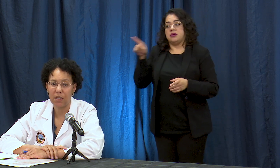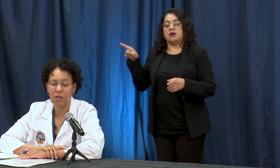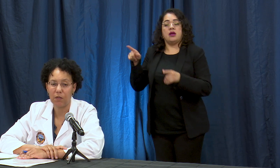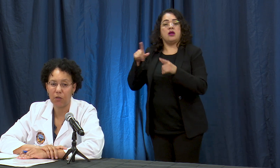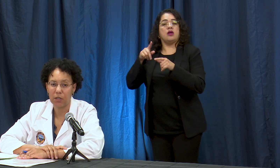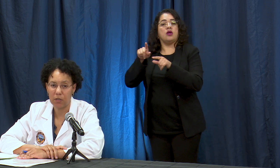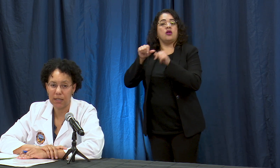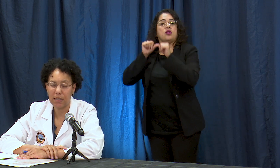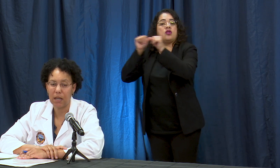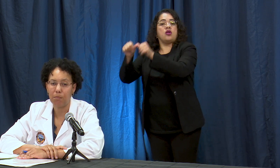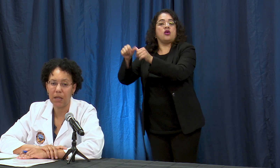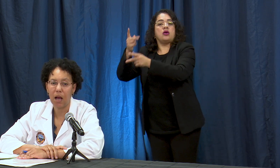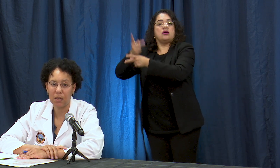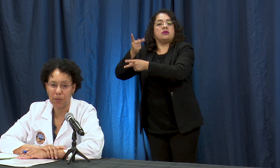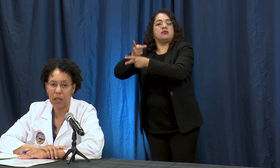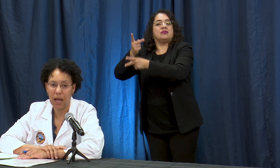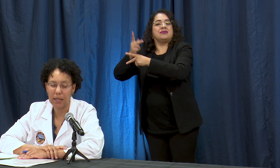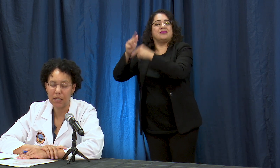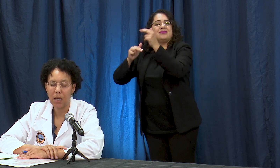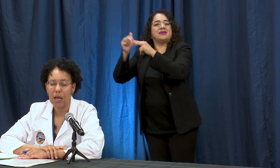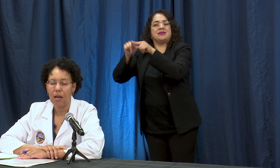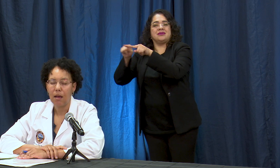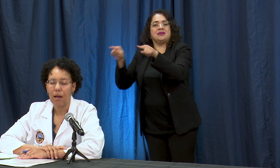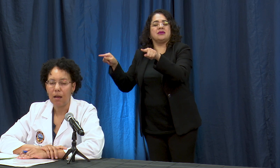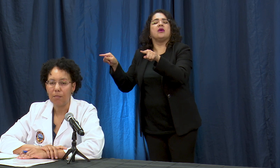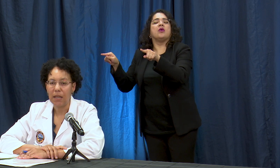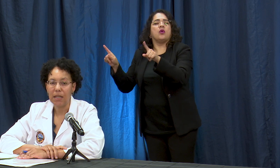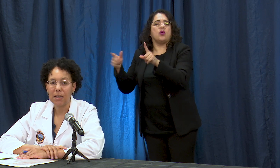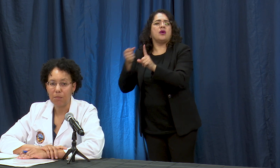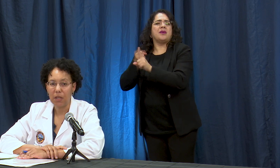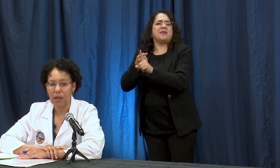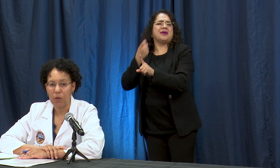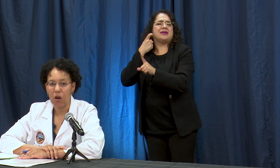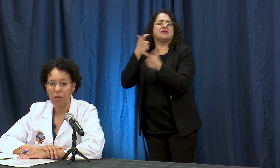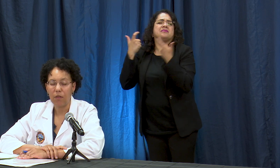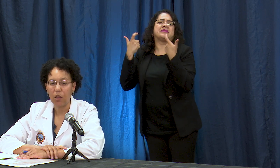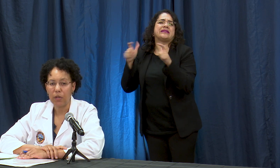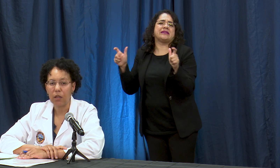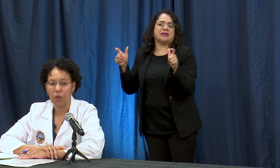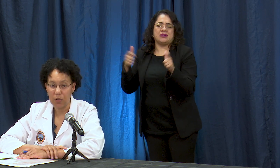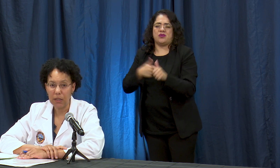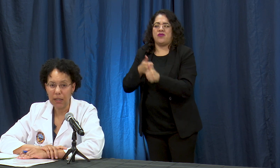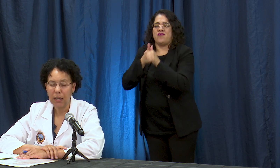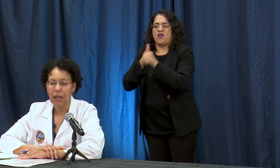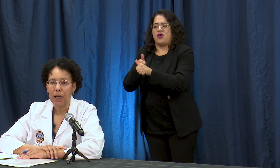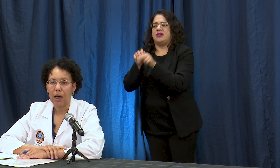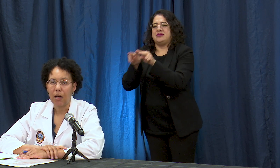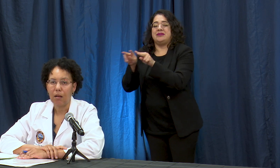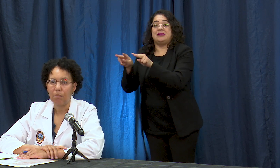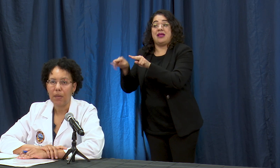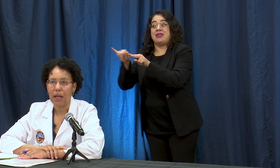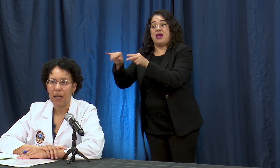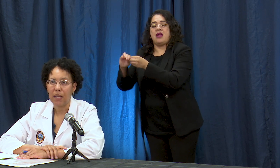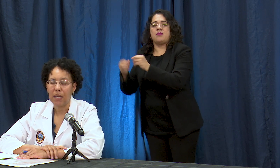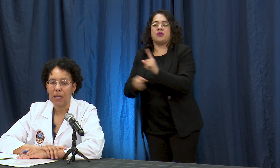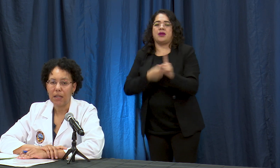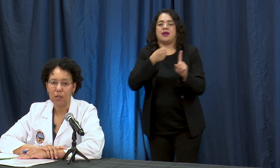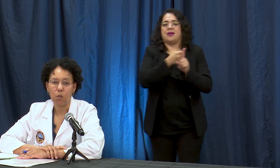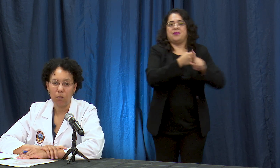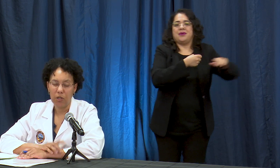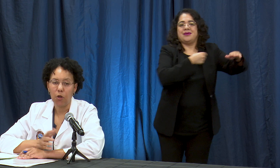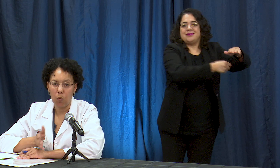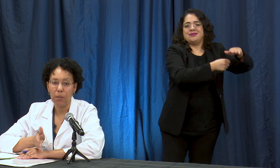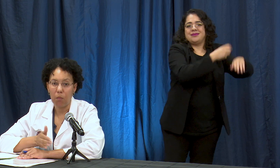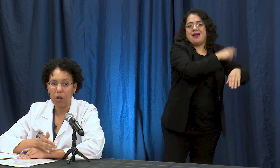of having severe illness and being hospitalized. It is something that we are following closely, and I think it